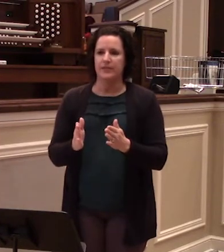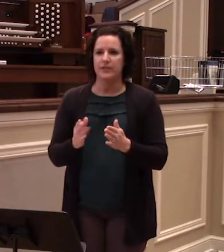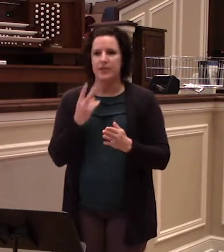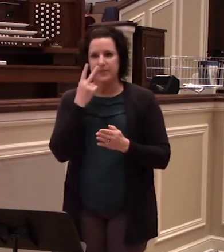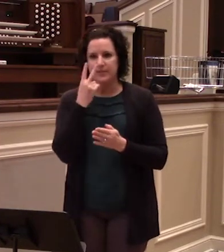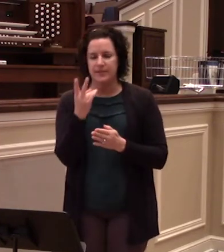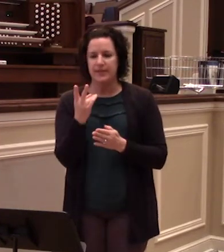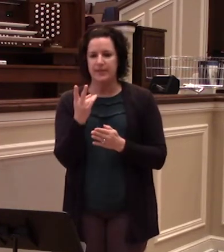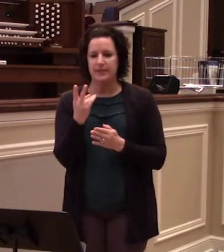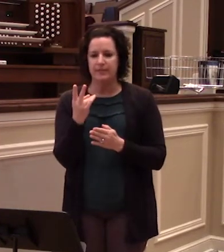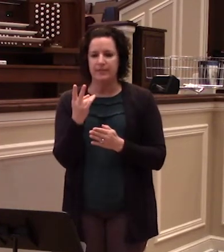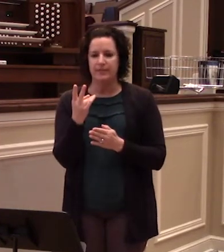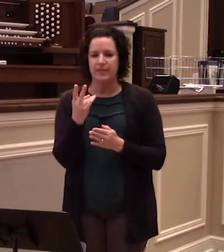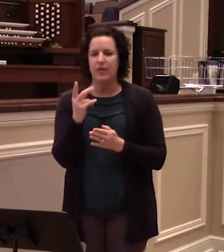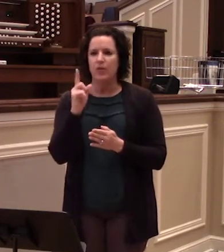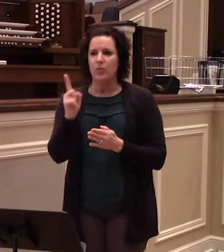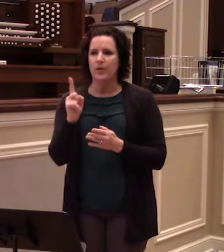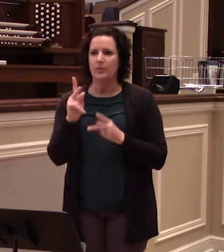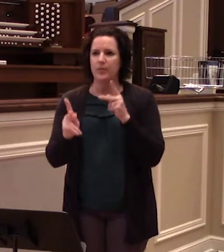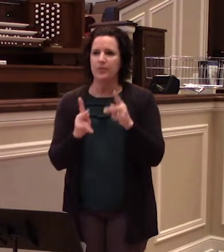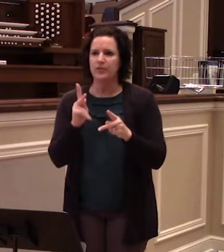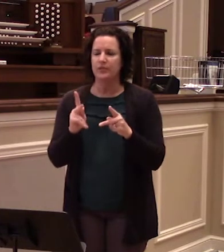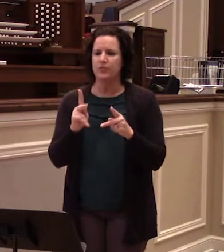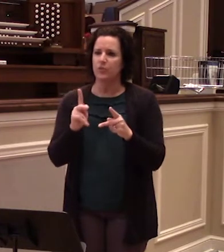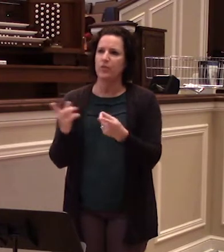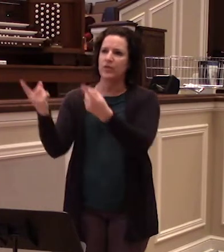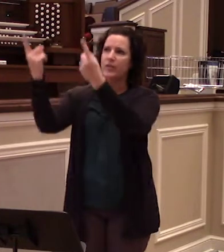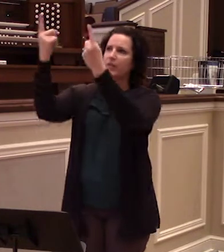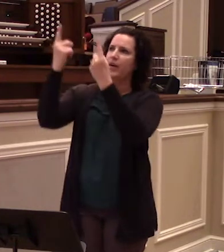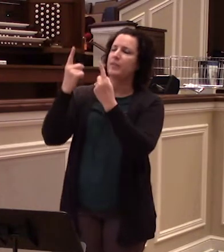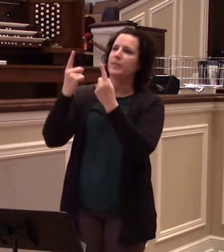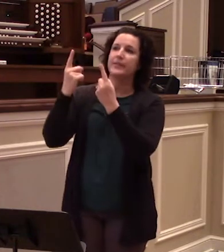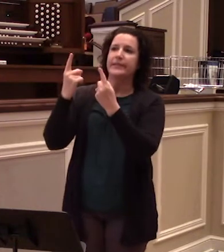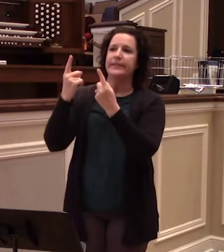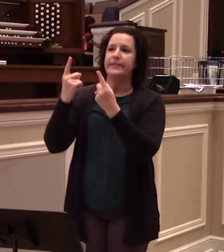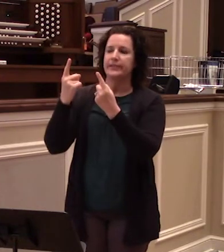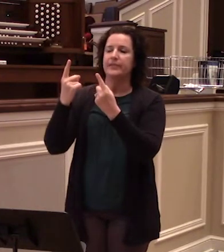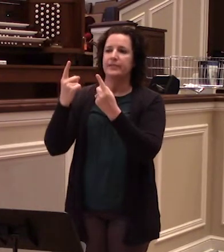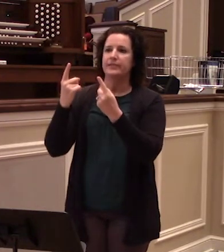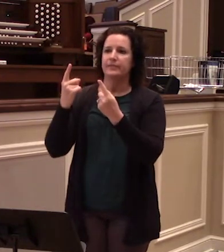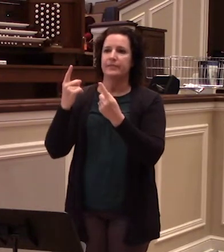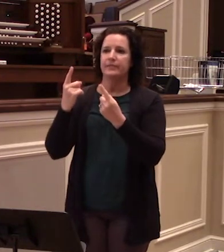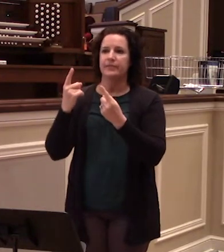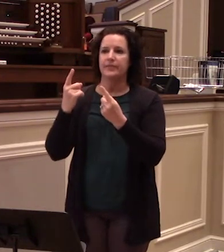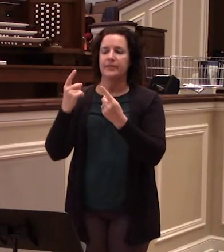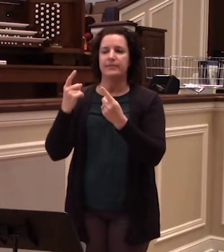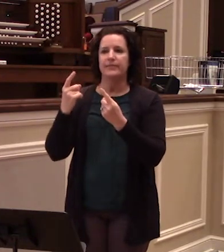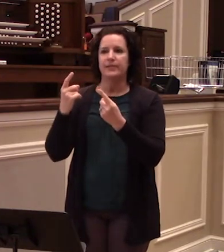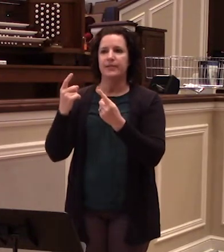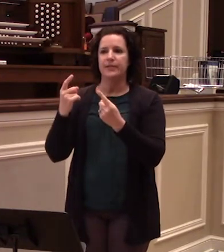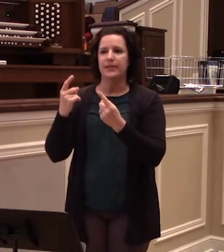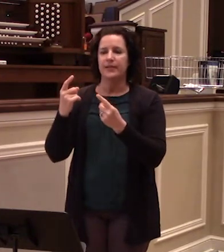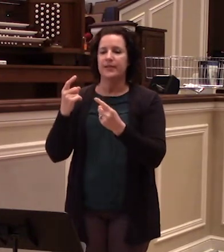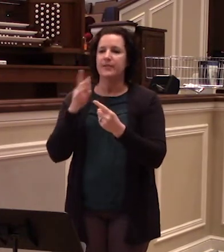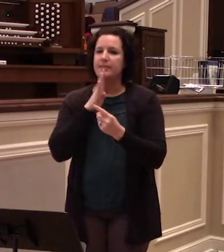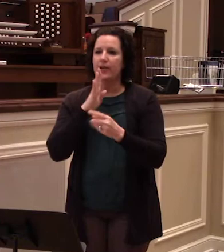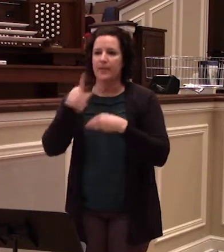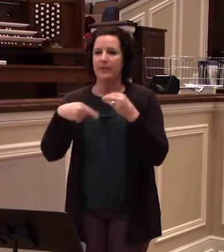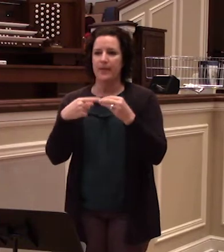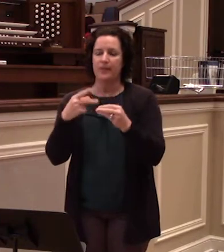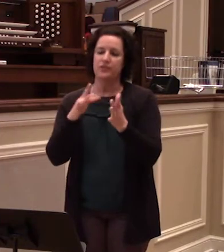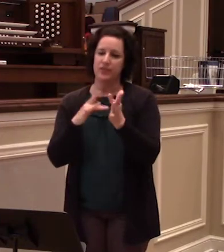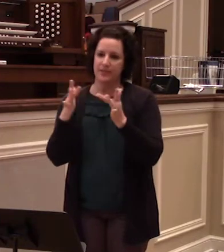come, that's finally come in the Messiah, Jesus. The church history